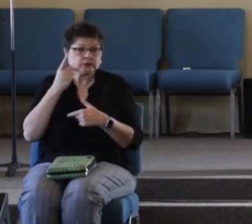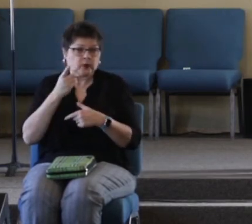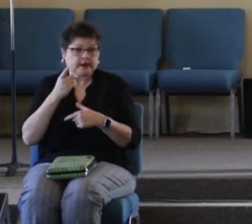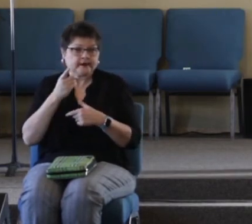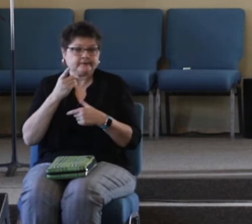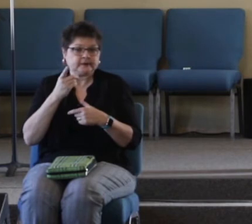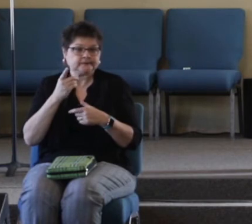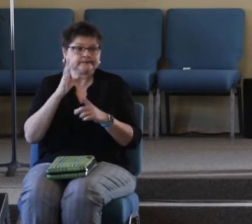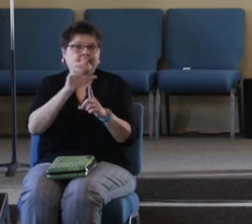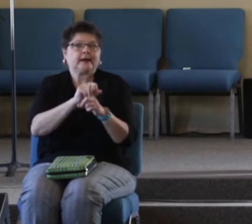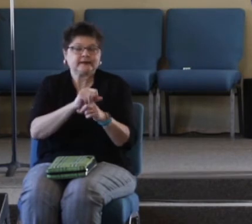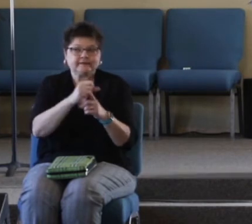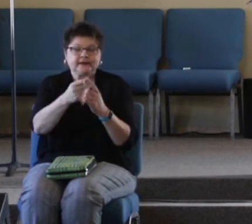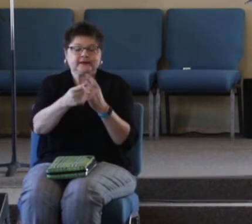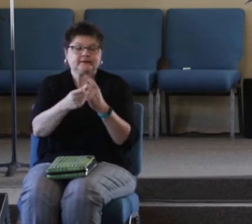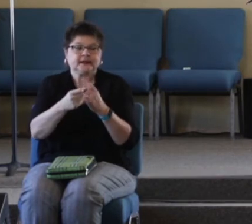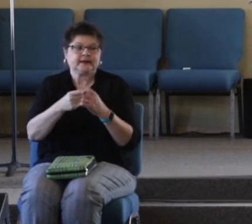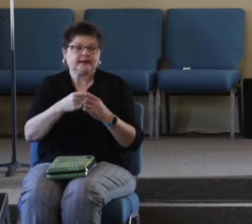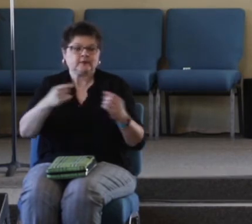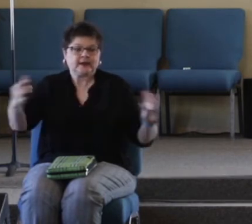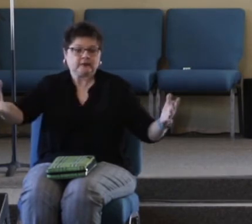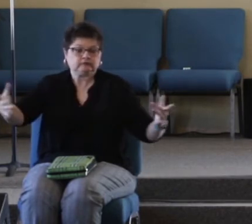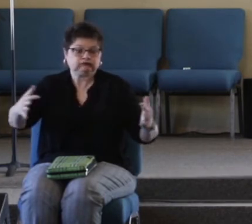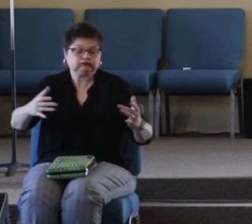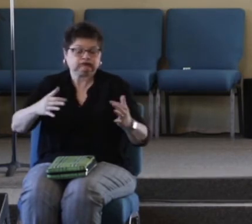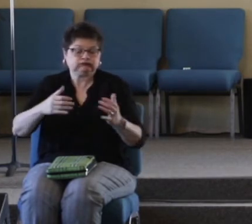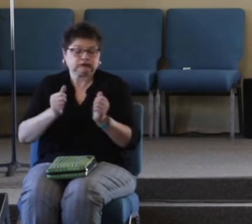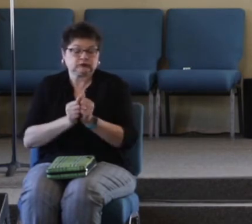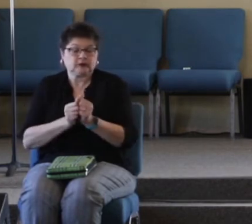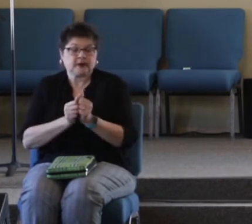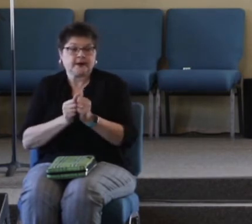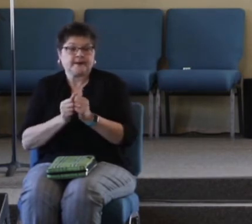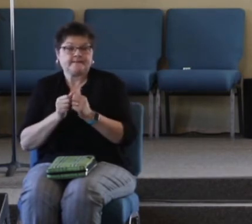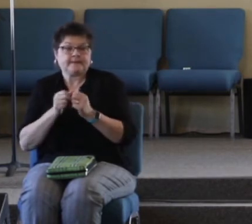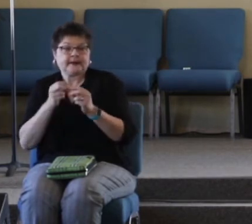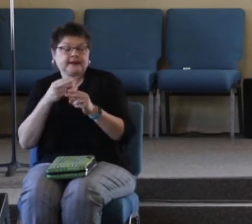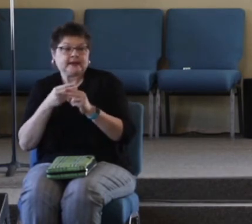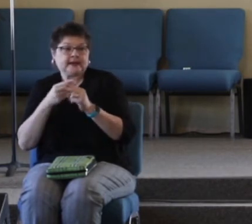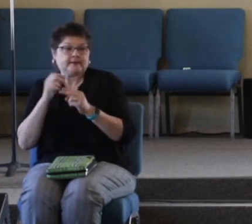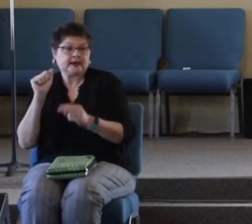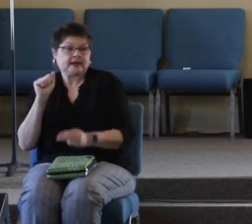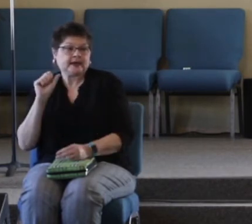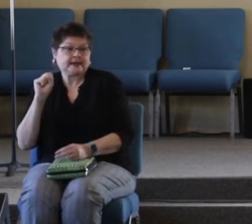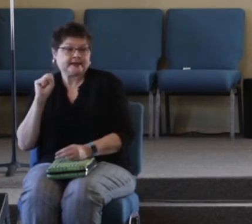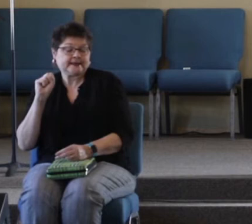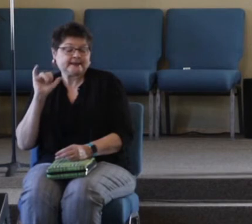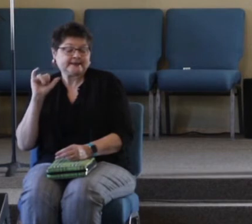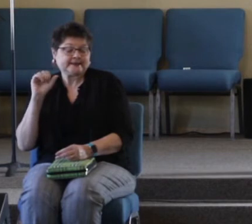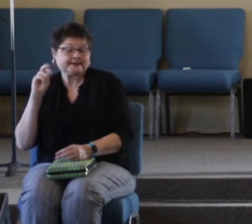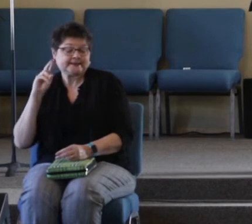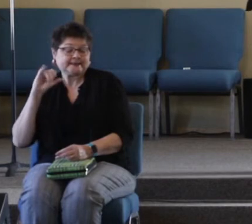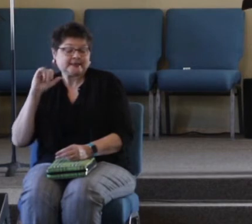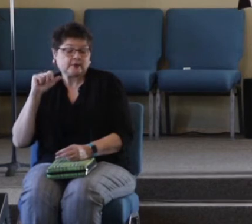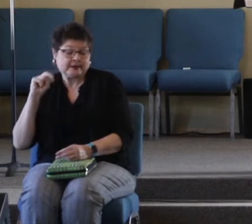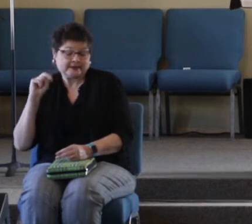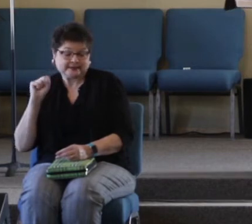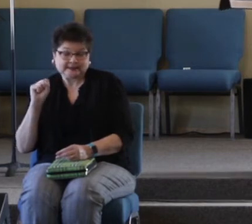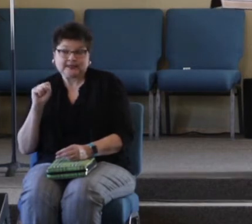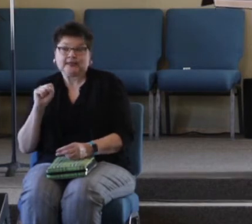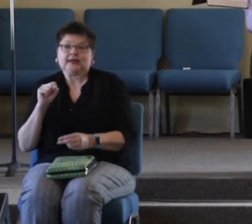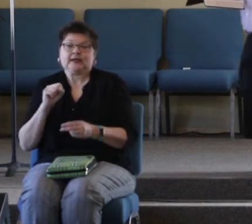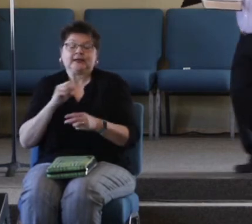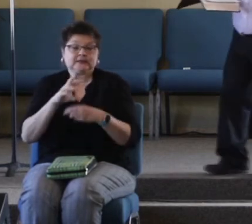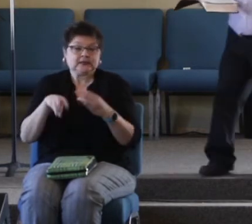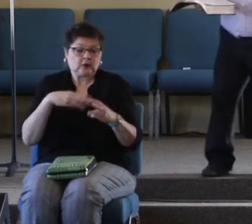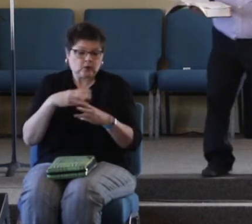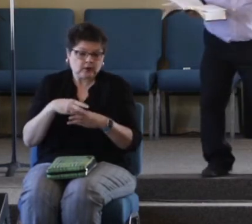were being rounded up by the Assyrians and were being held captive. And so as their world was